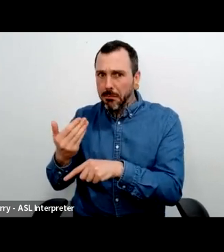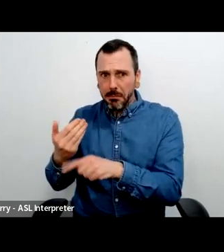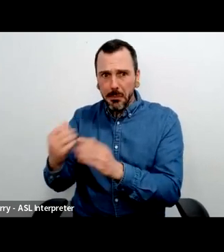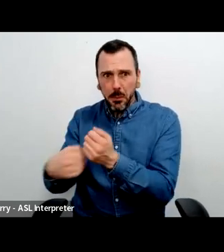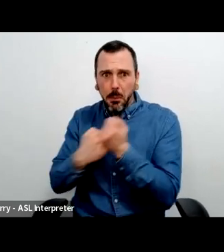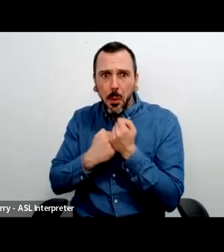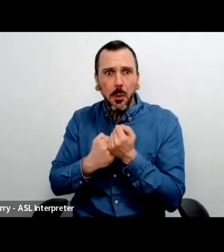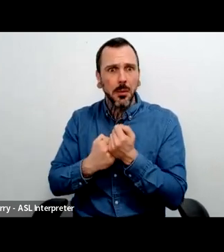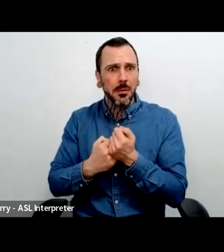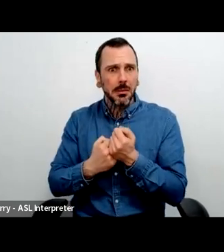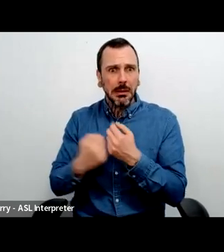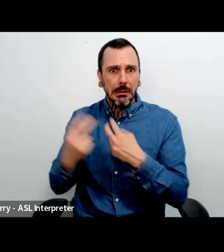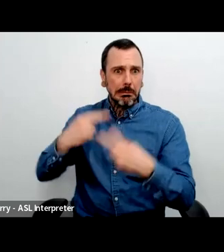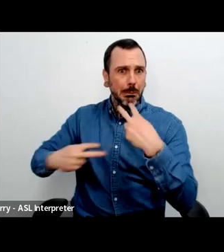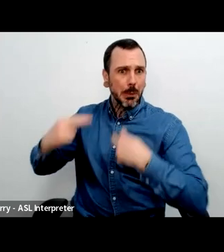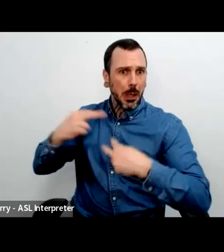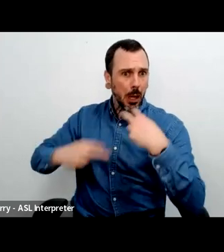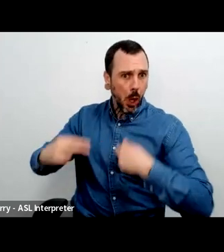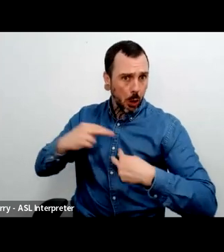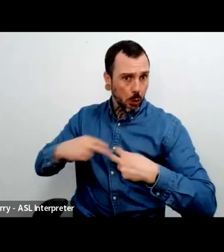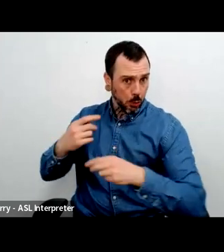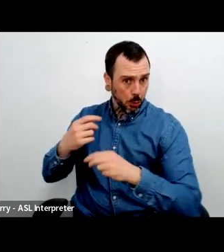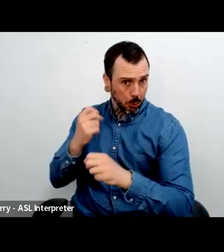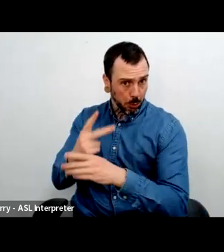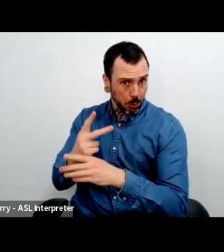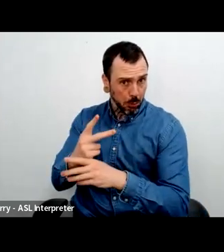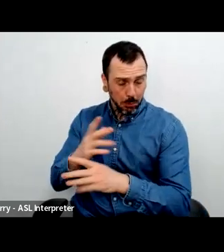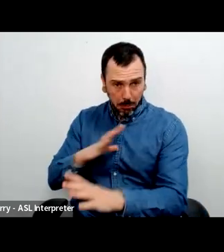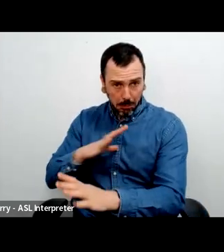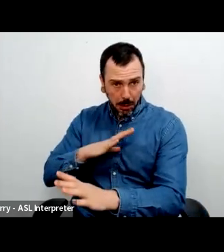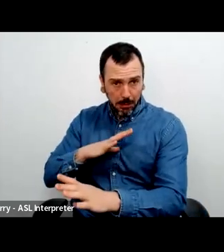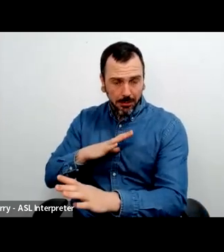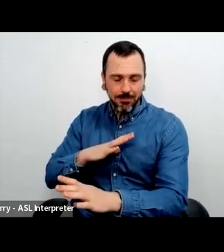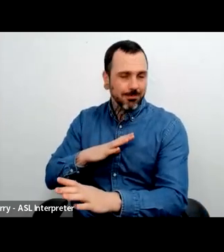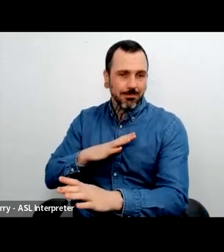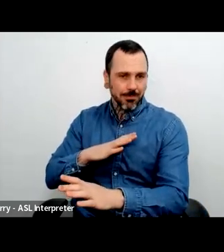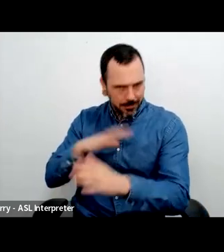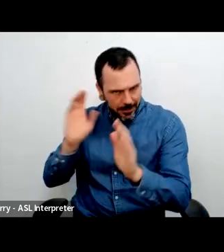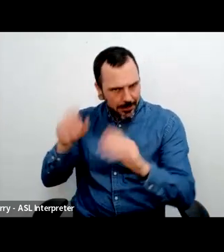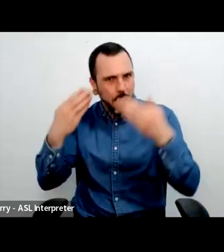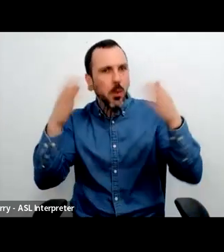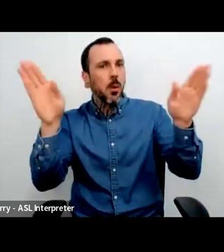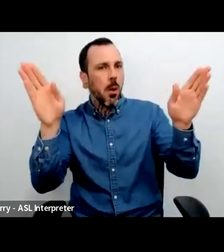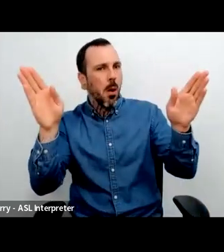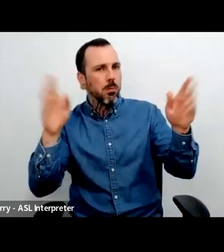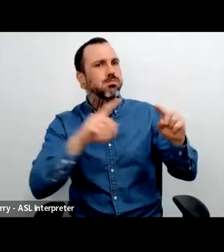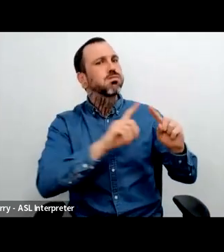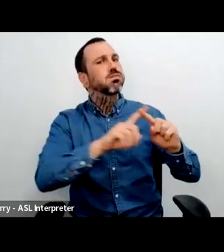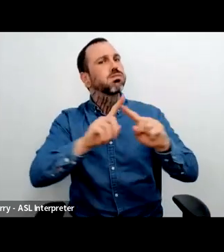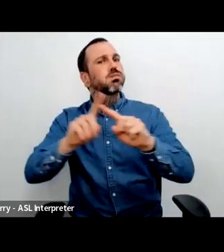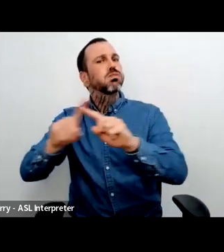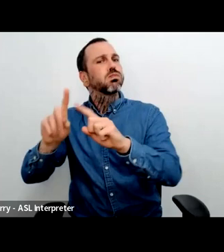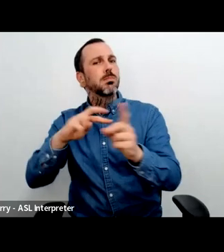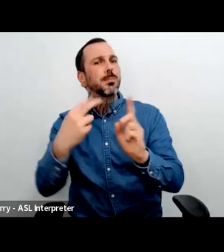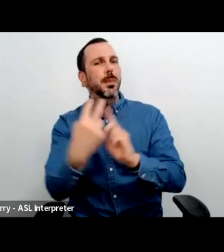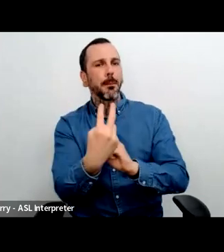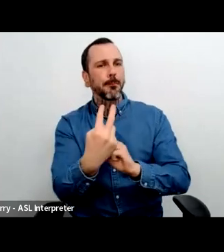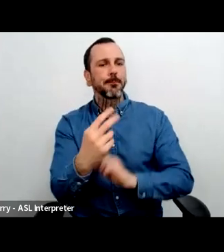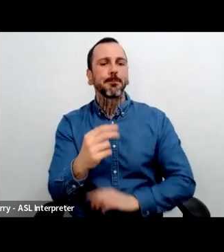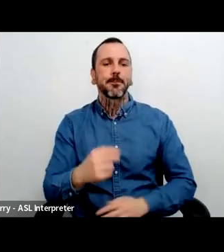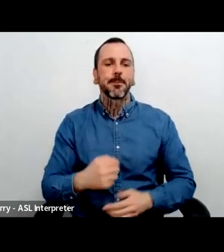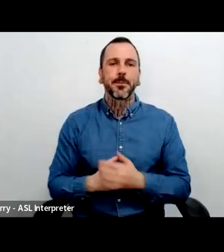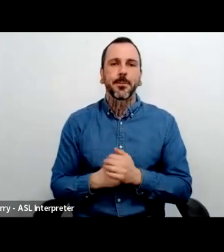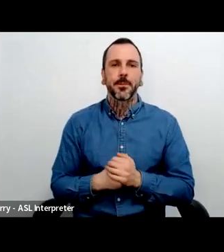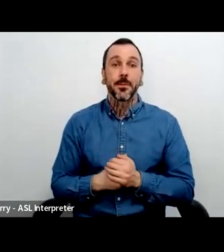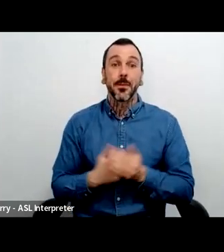has worth. And so I think it's a bigger conversation around how do we broaden